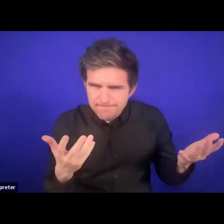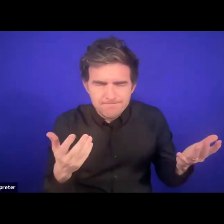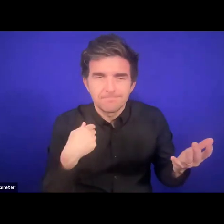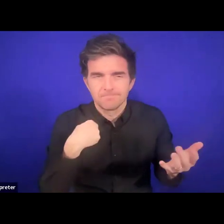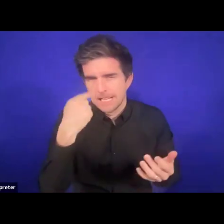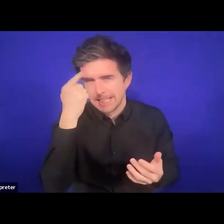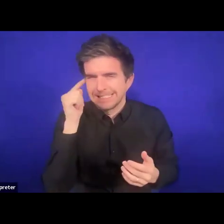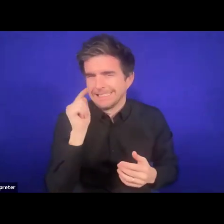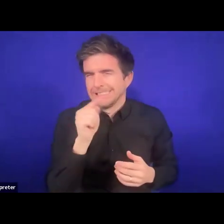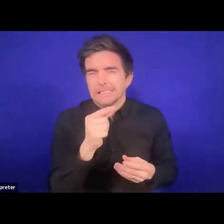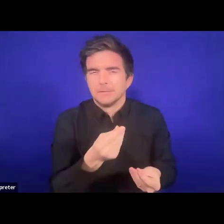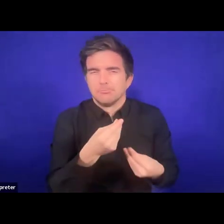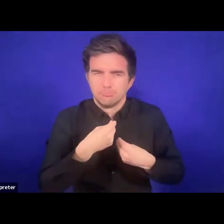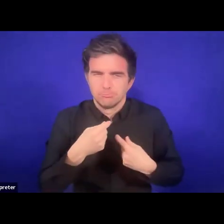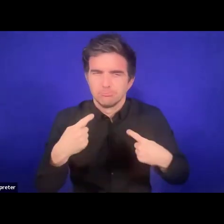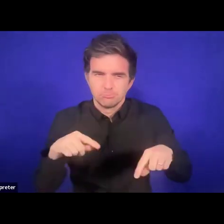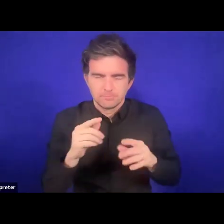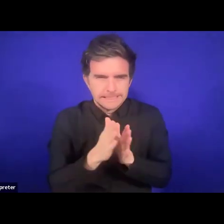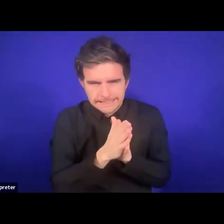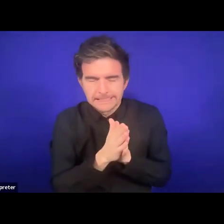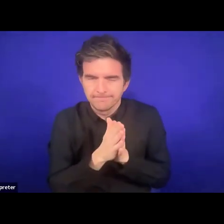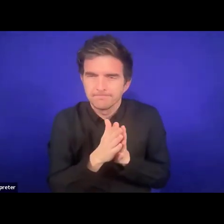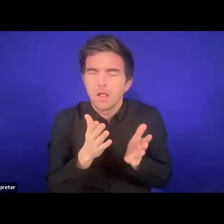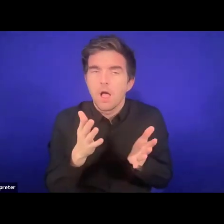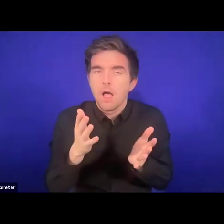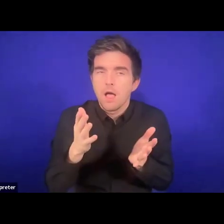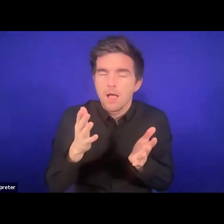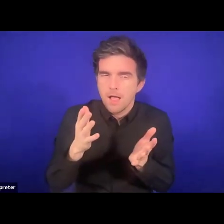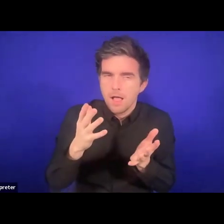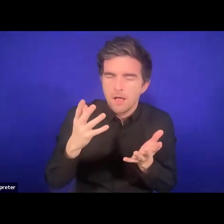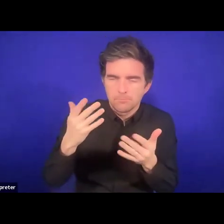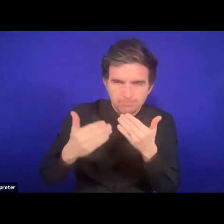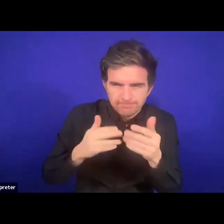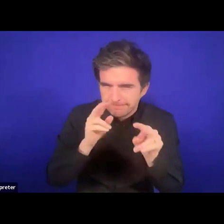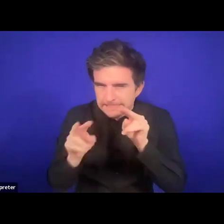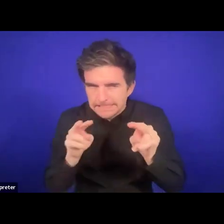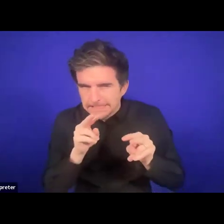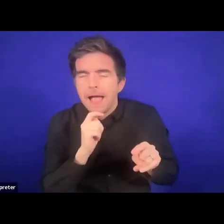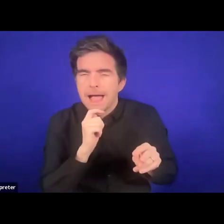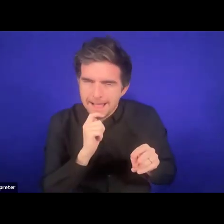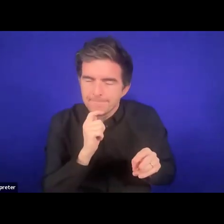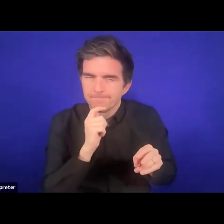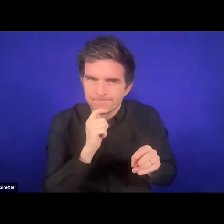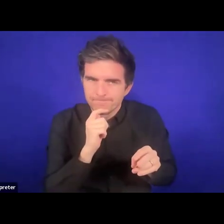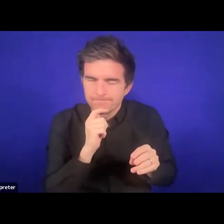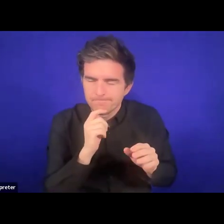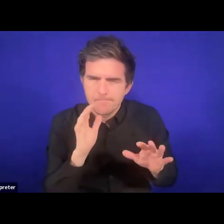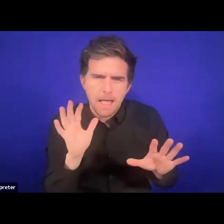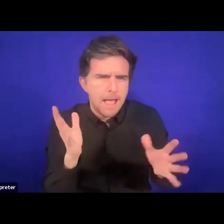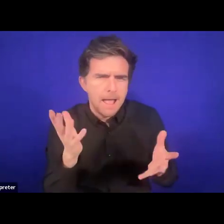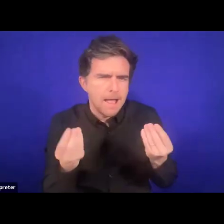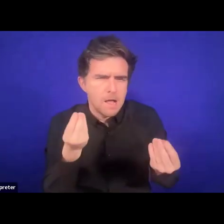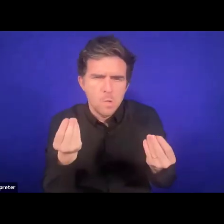with government and also engaged in the implementation of the activities. So this also looks in terms